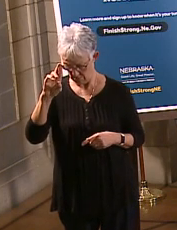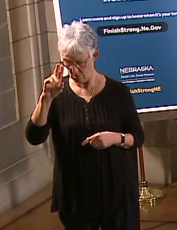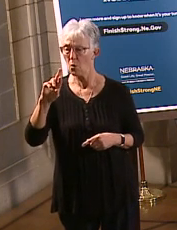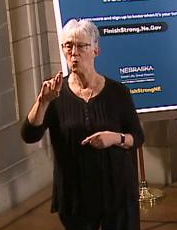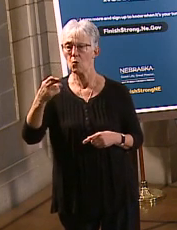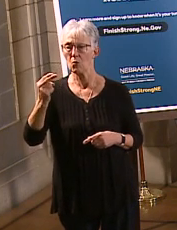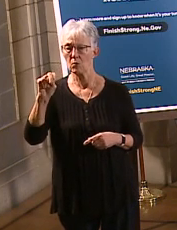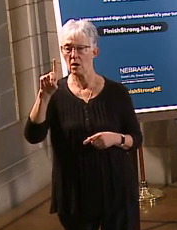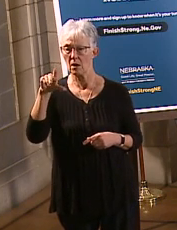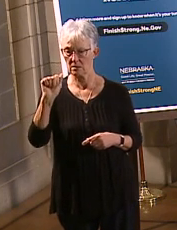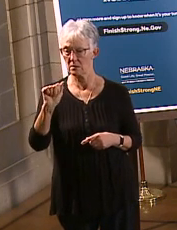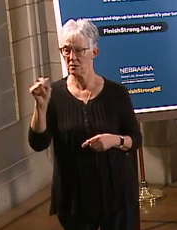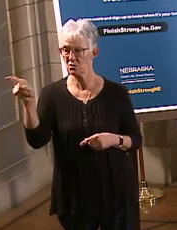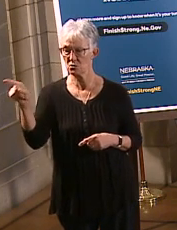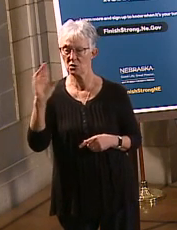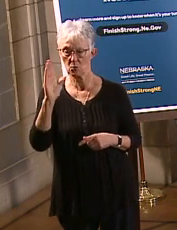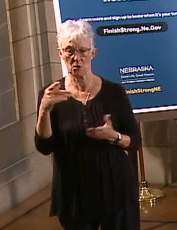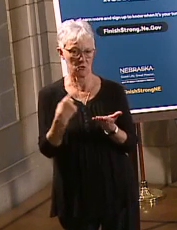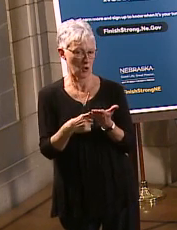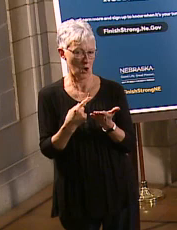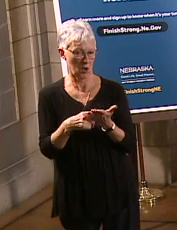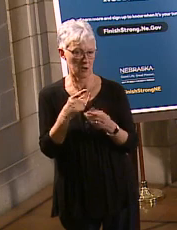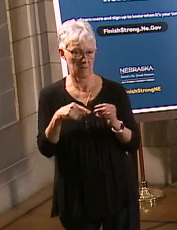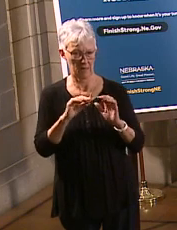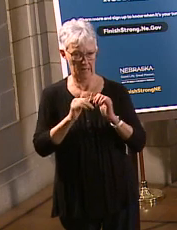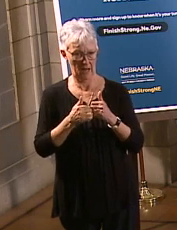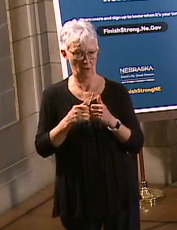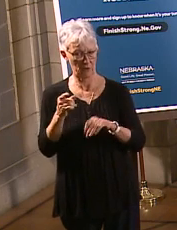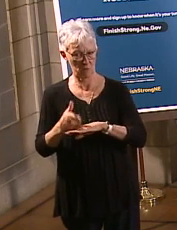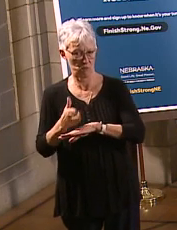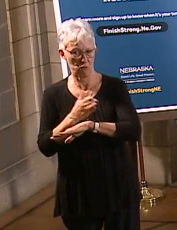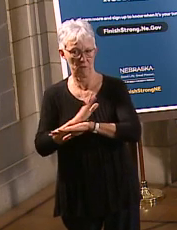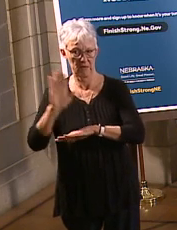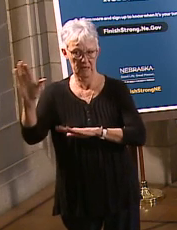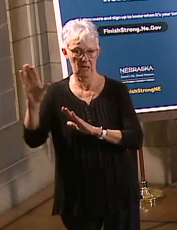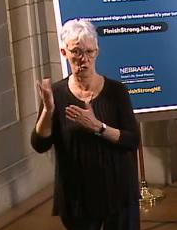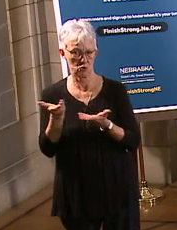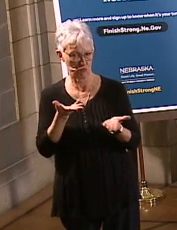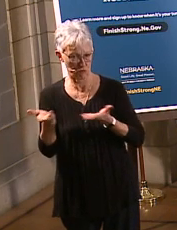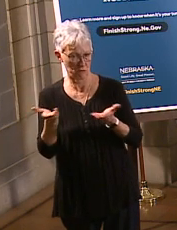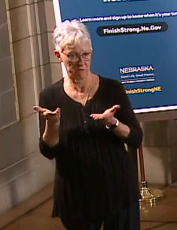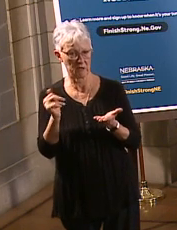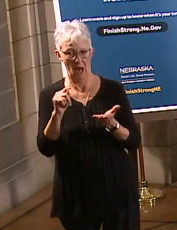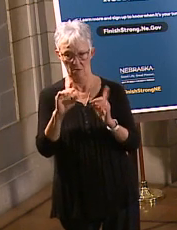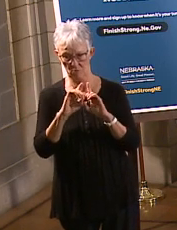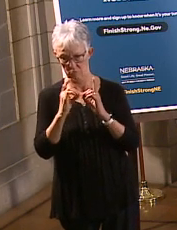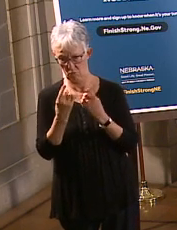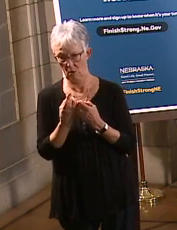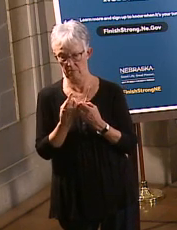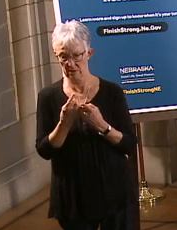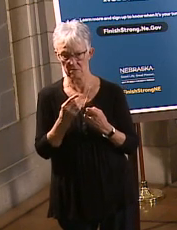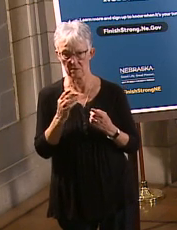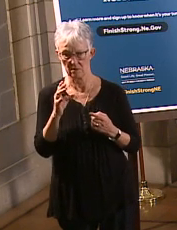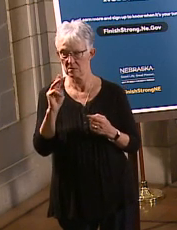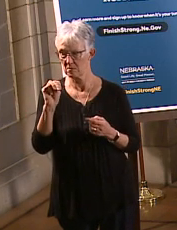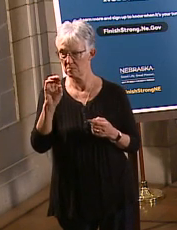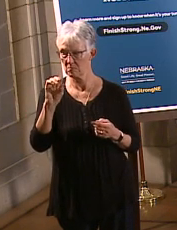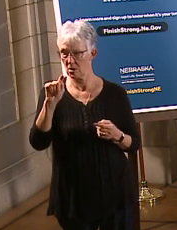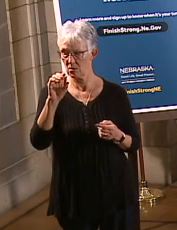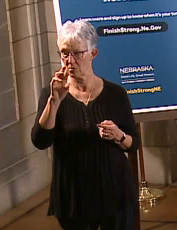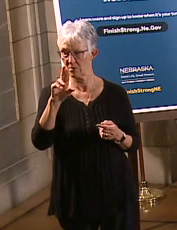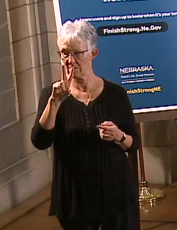which is to create opportunity through more effective, more efficient, and more customer-focused state government. And every day is a great day at the DMV, right,